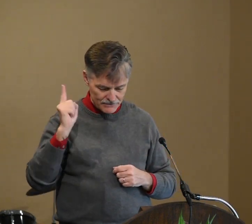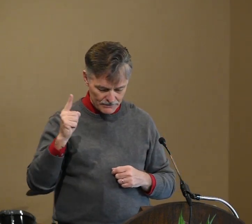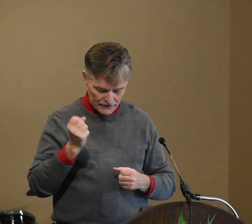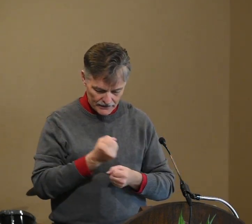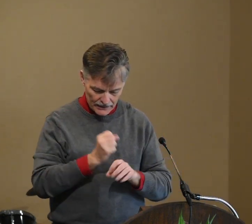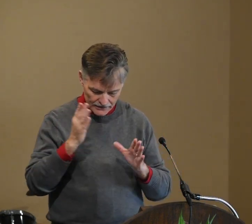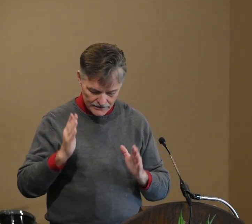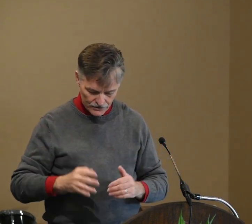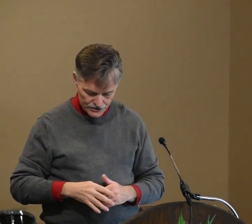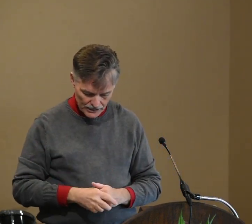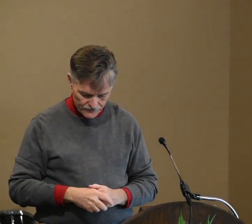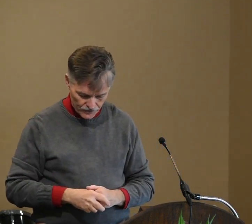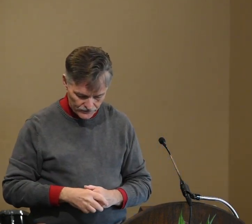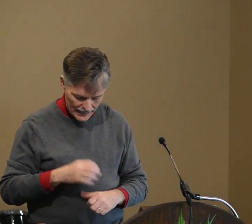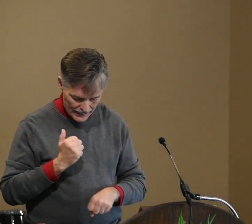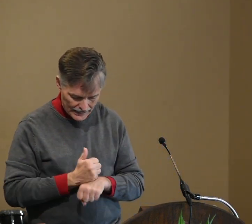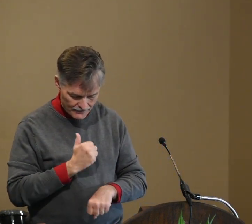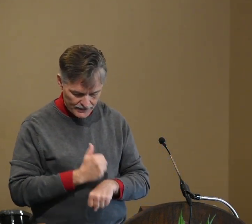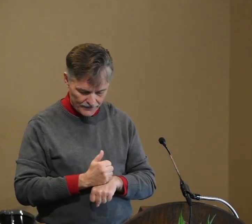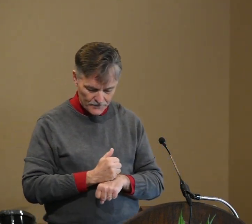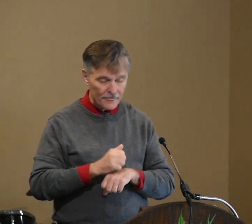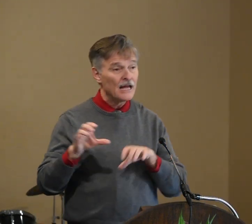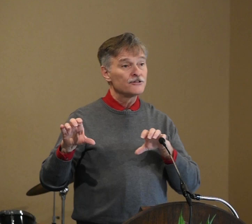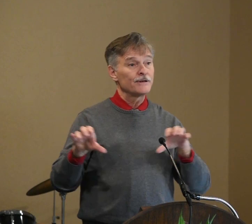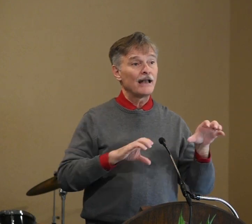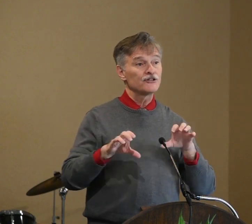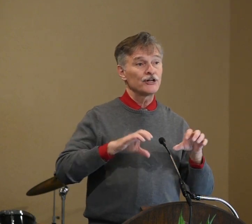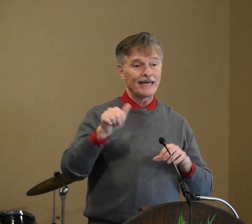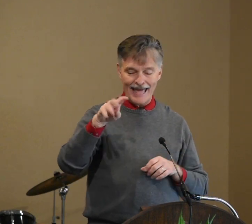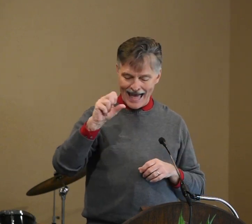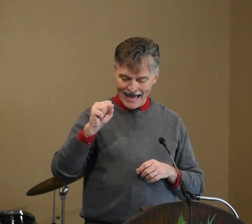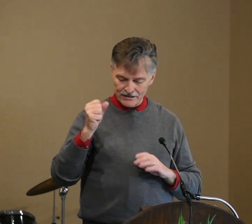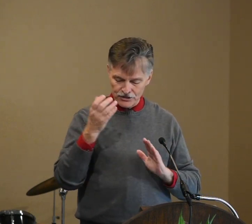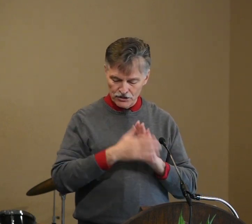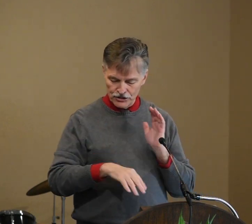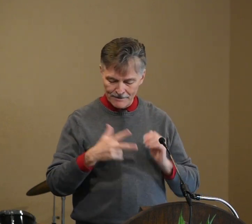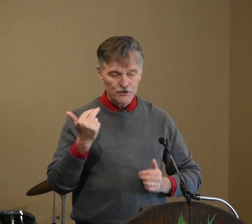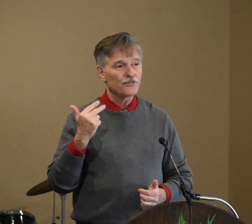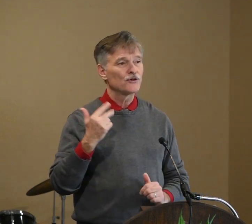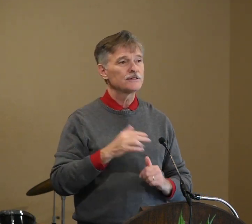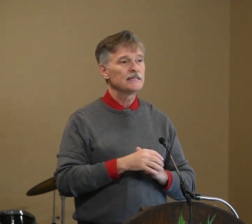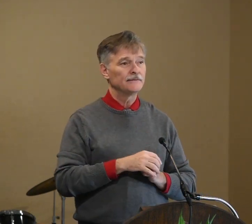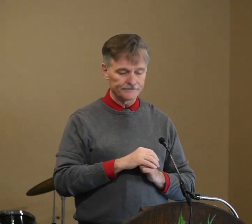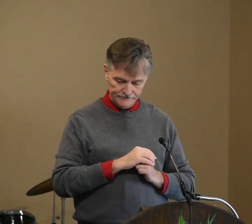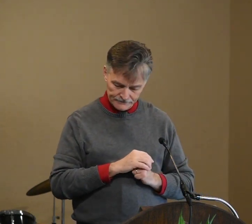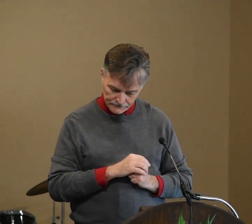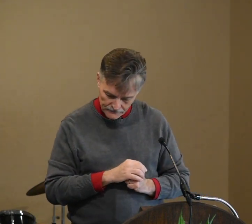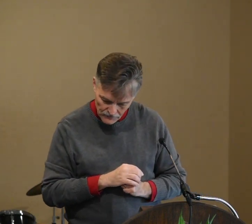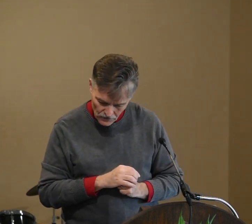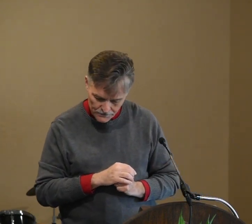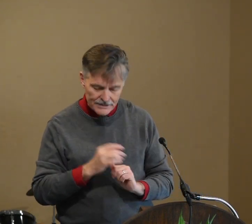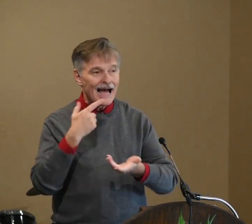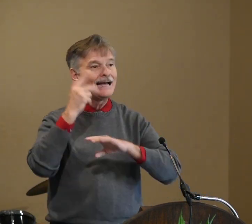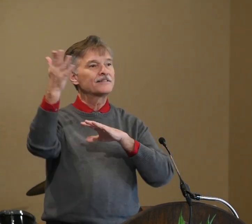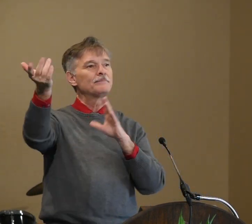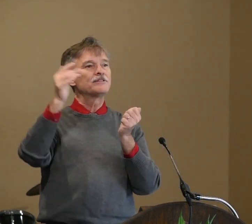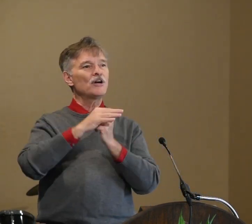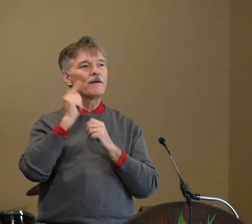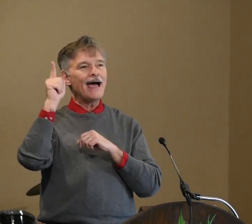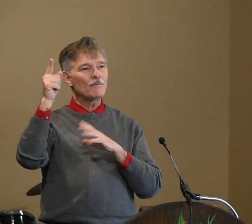me as their Savior. Amen. So now let's look at Acts chapter 13. Oops, I skipped it. Sorry, that was